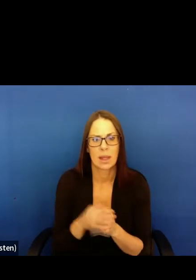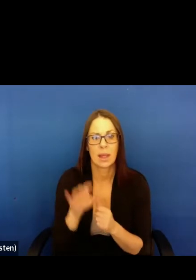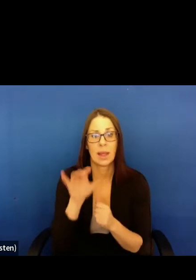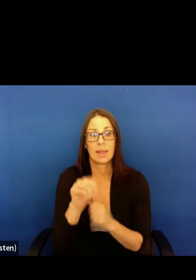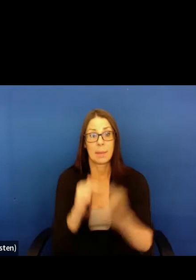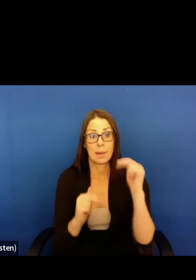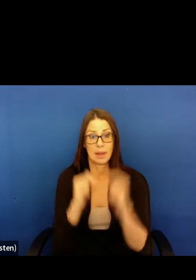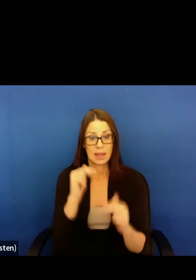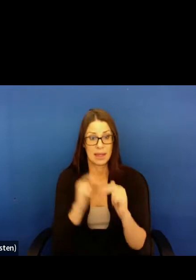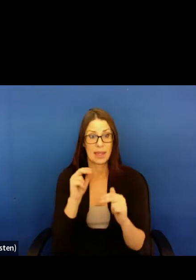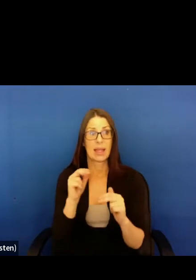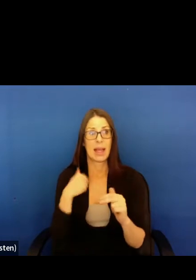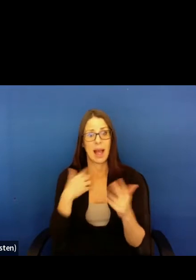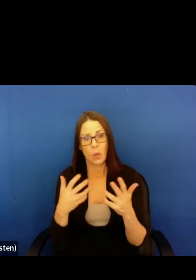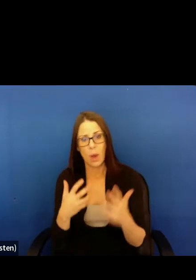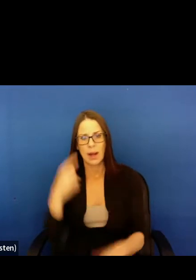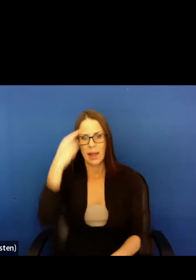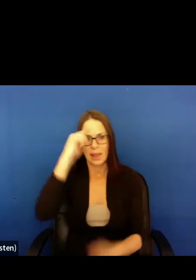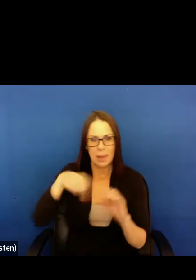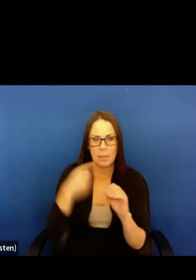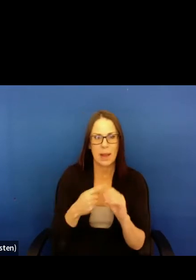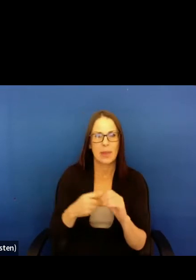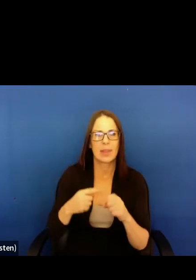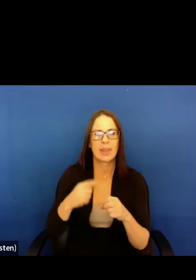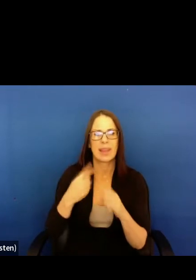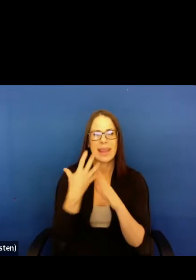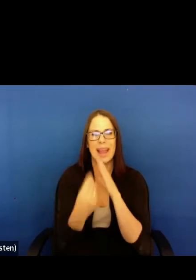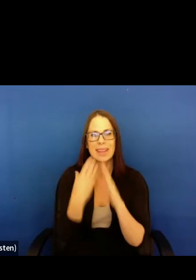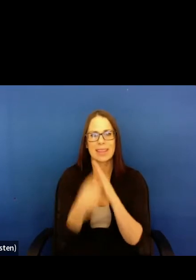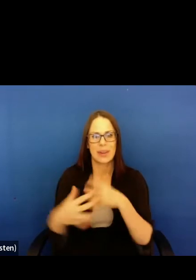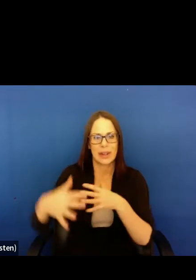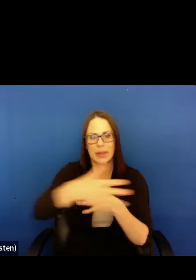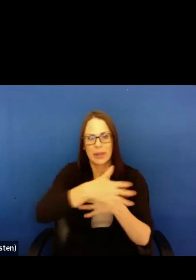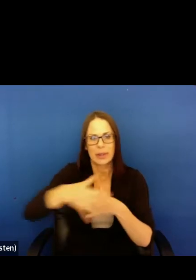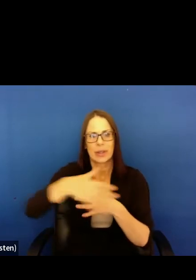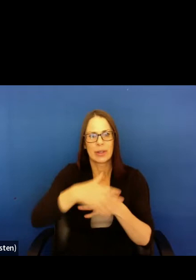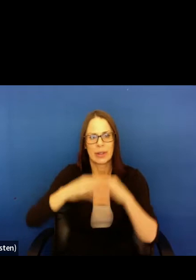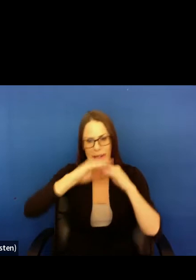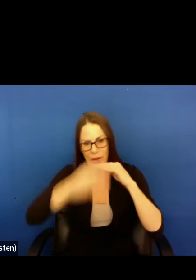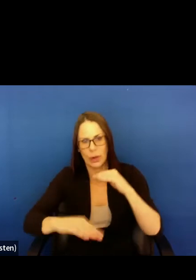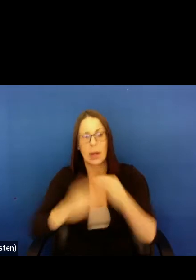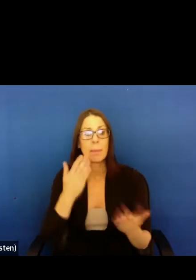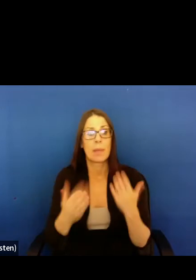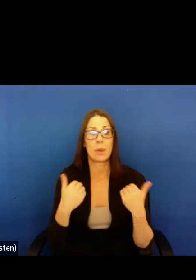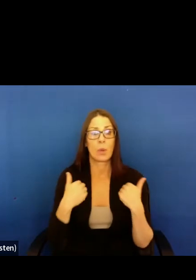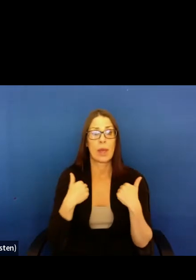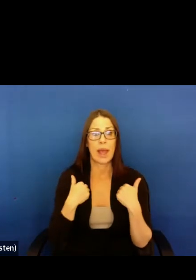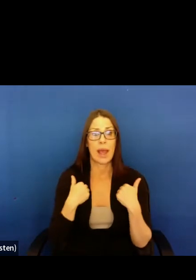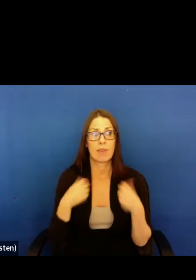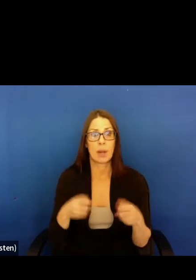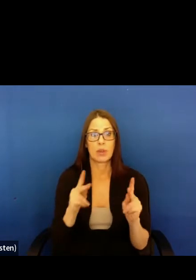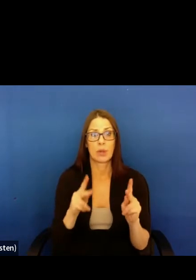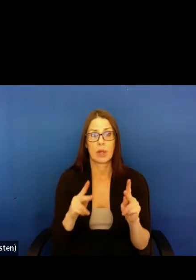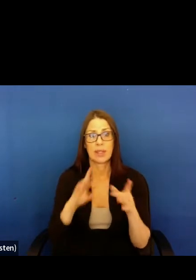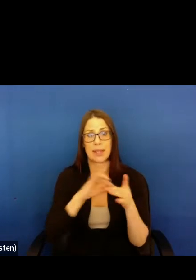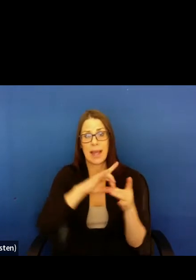want to think about the exterior and the grade, and maybe there's an opportunity to either enter a different portion of the building that's accessible